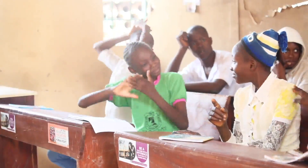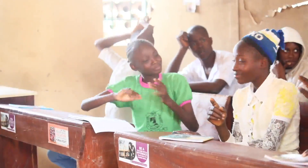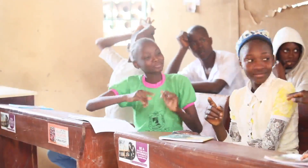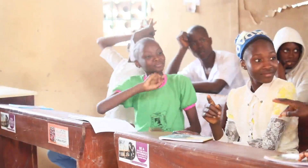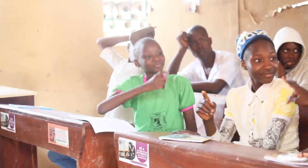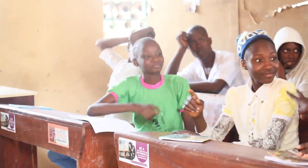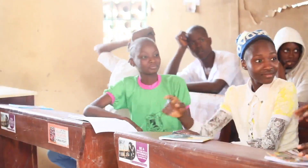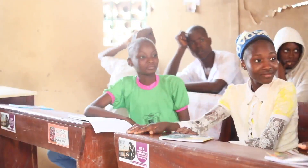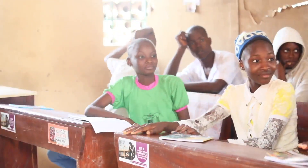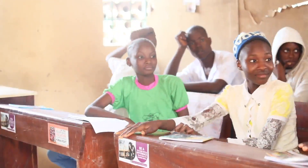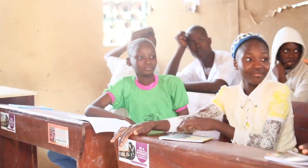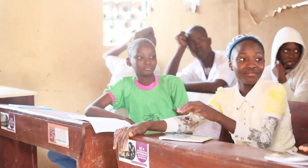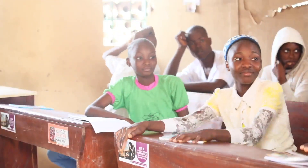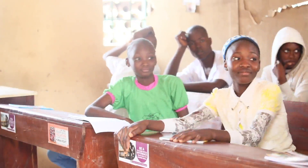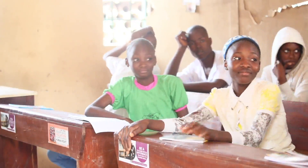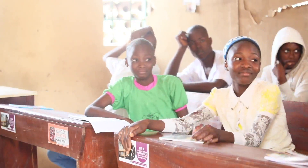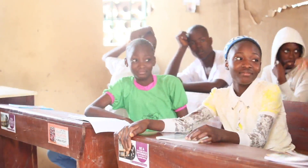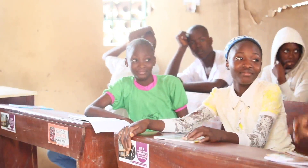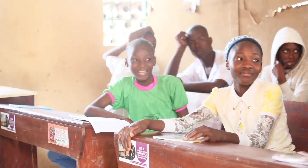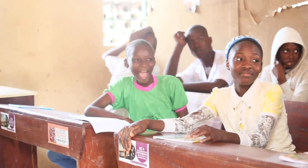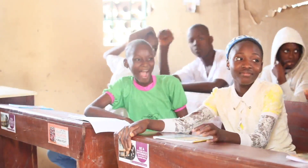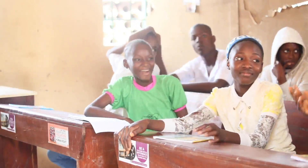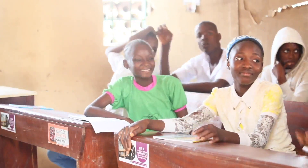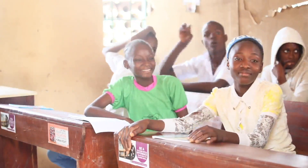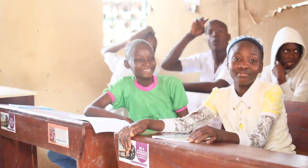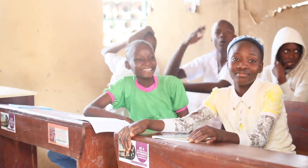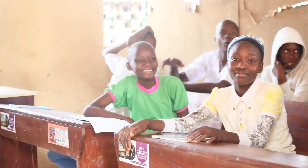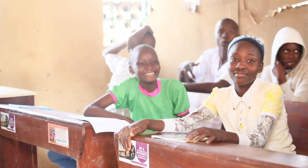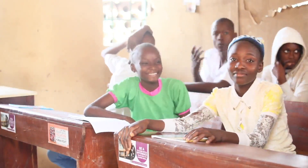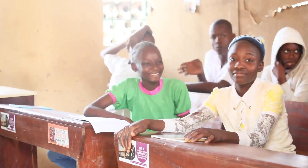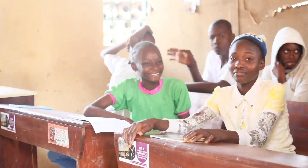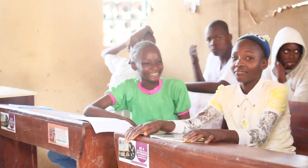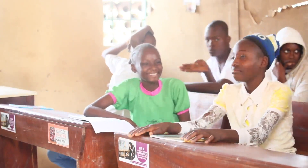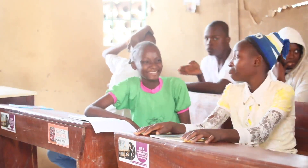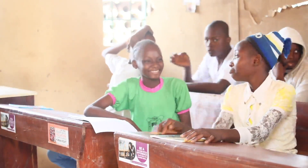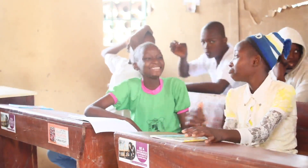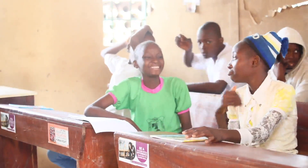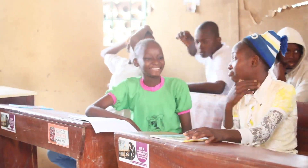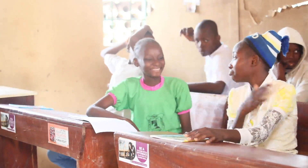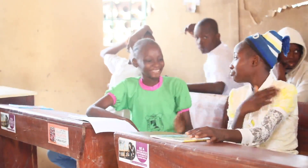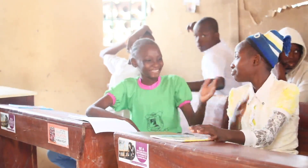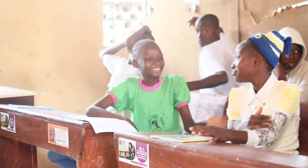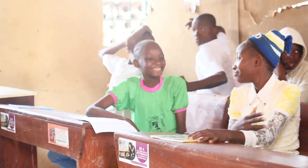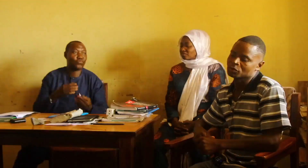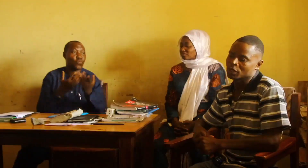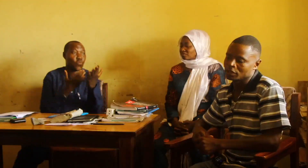Start from the last first time, up to this first time again. And also, she is complaining that until she finished paying,